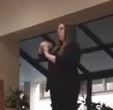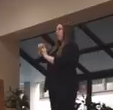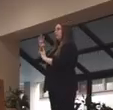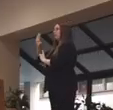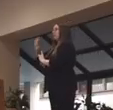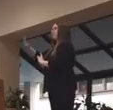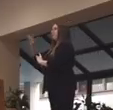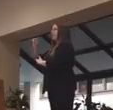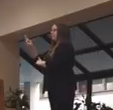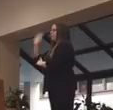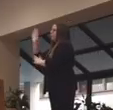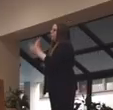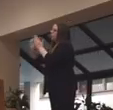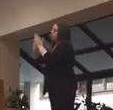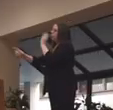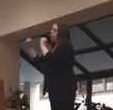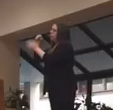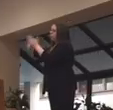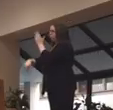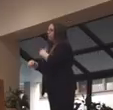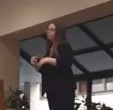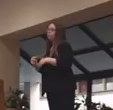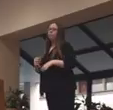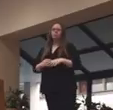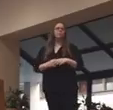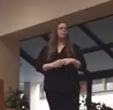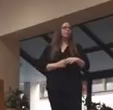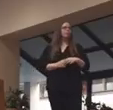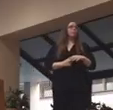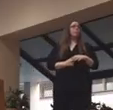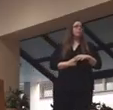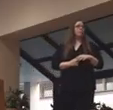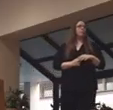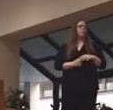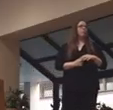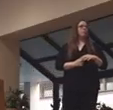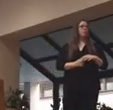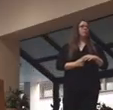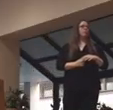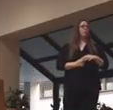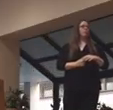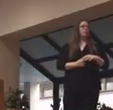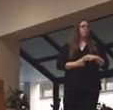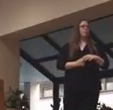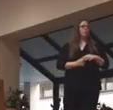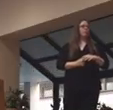that are going to be part of it. Also, they will be doing more in-depth research just in general.